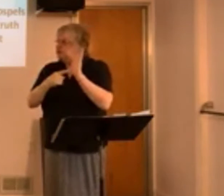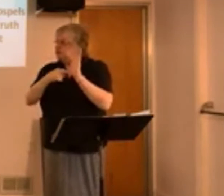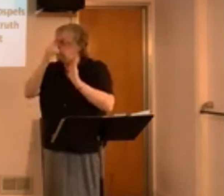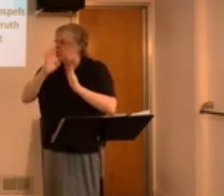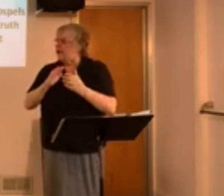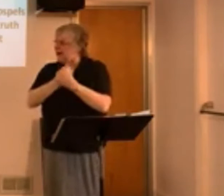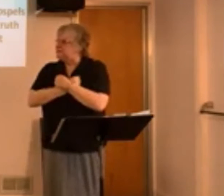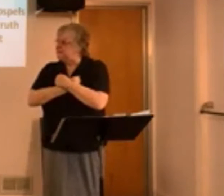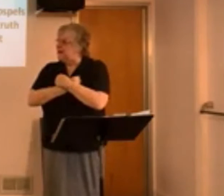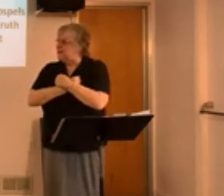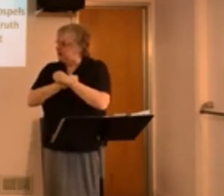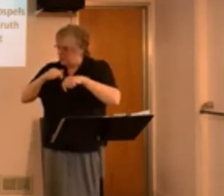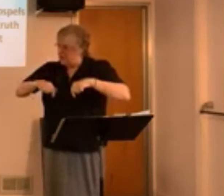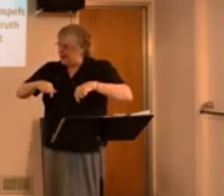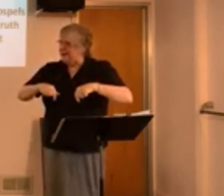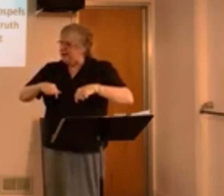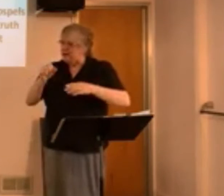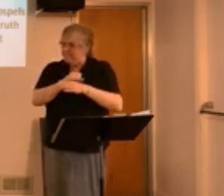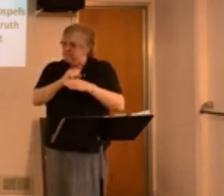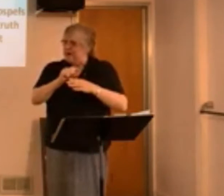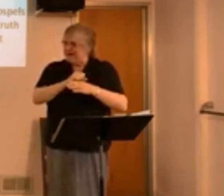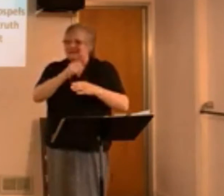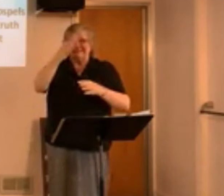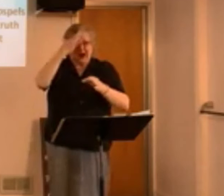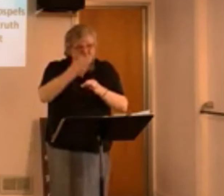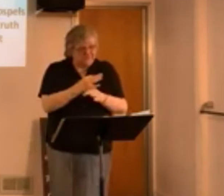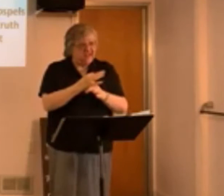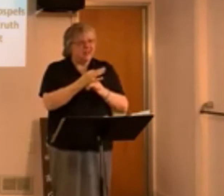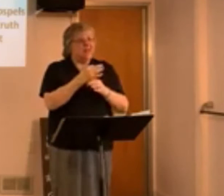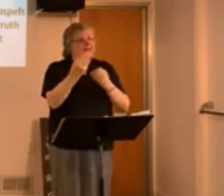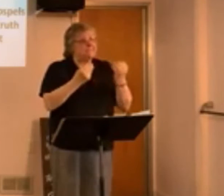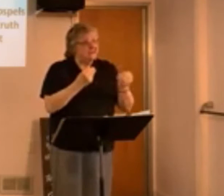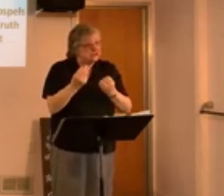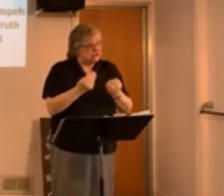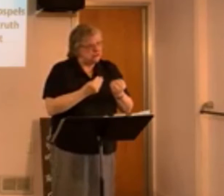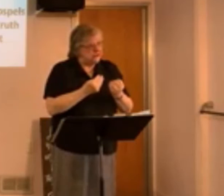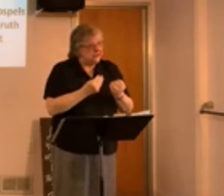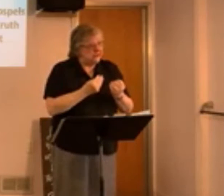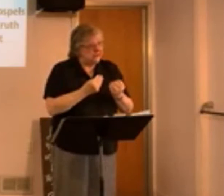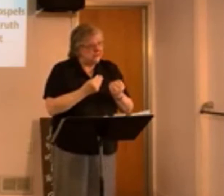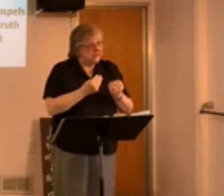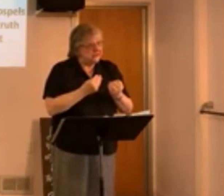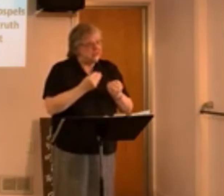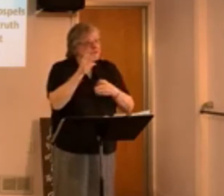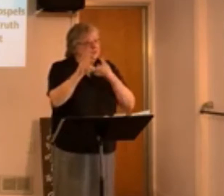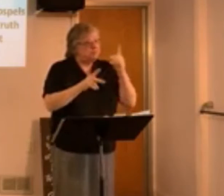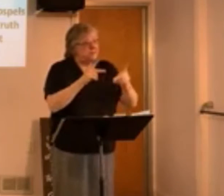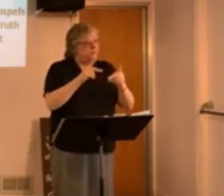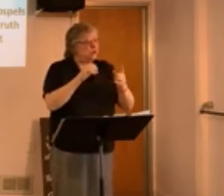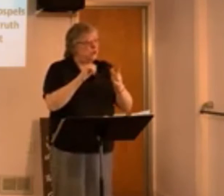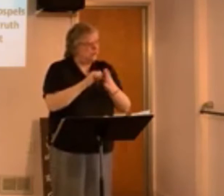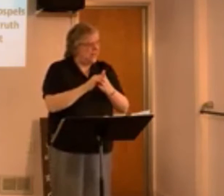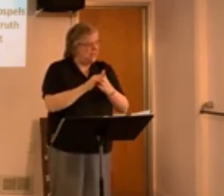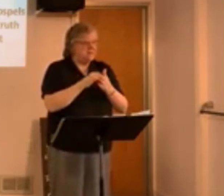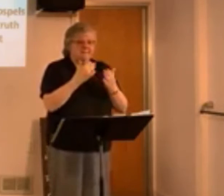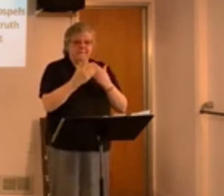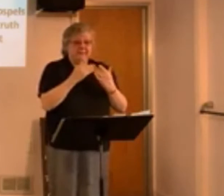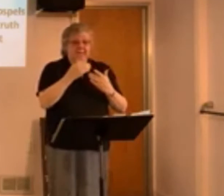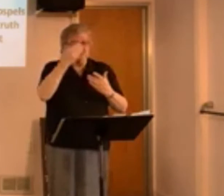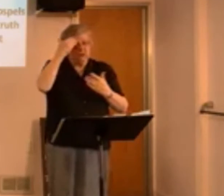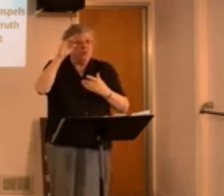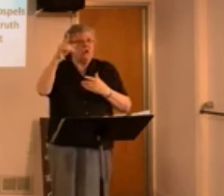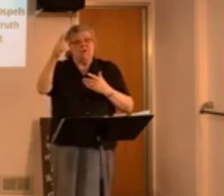God's love and practice our faith in ministry to people who become.